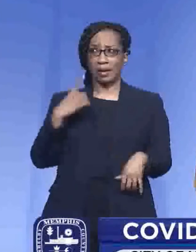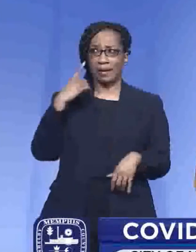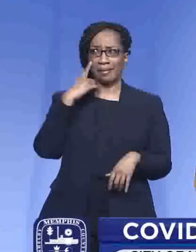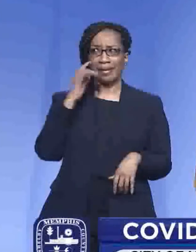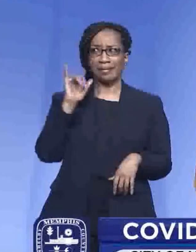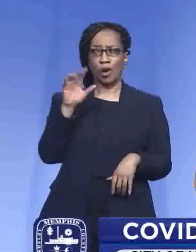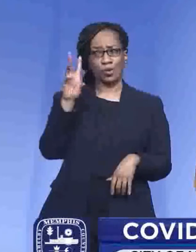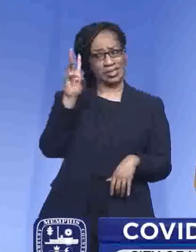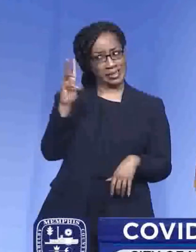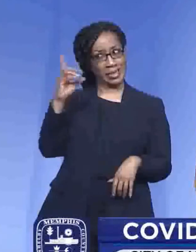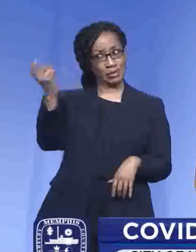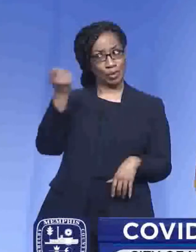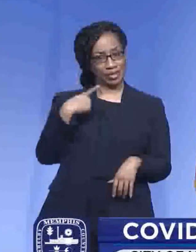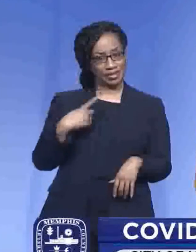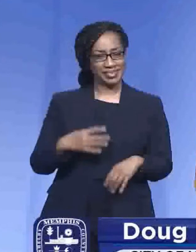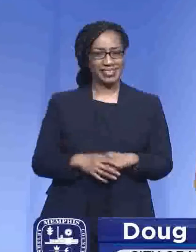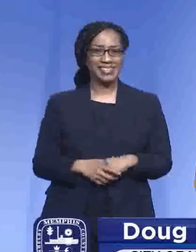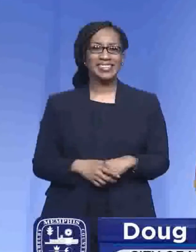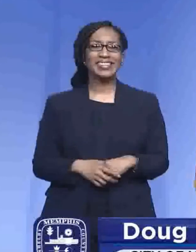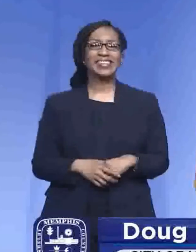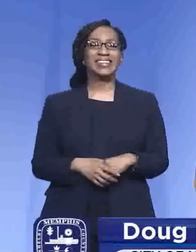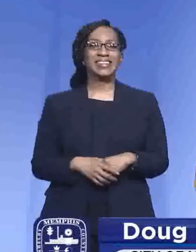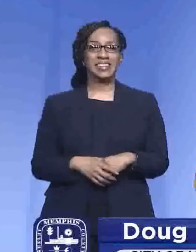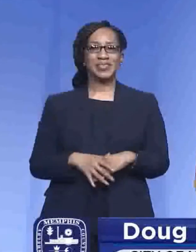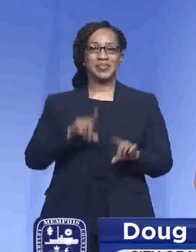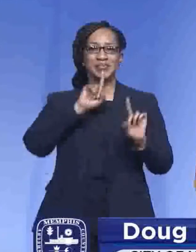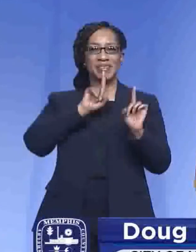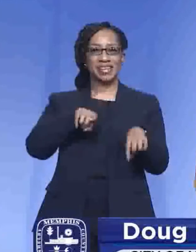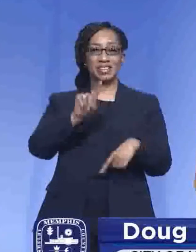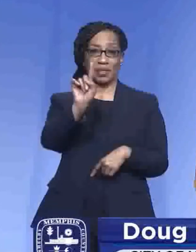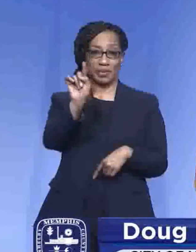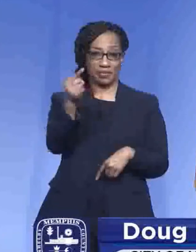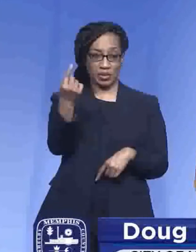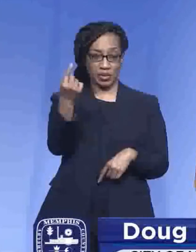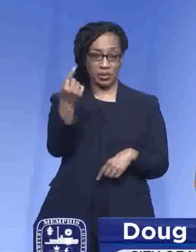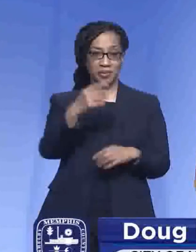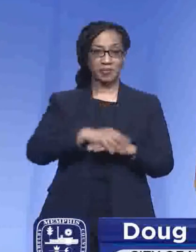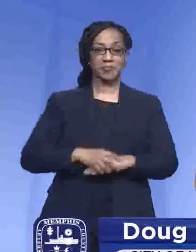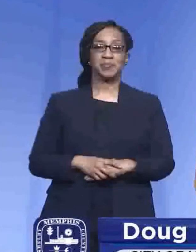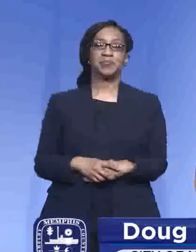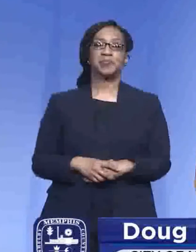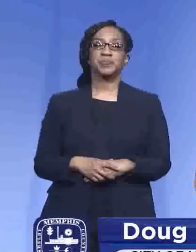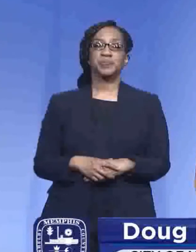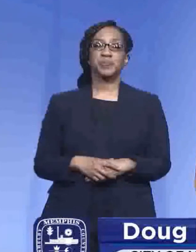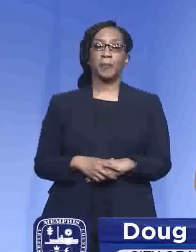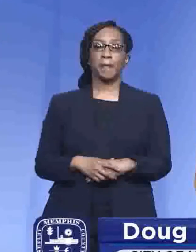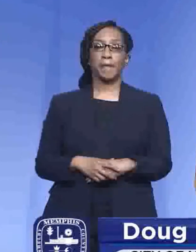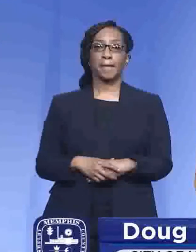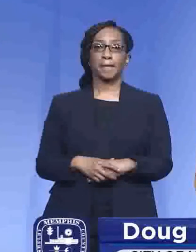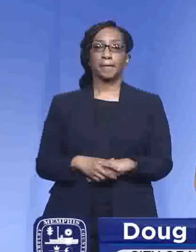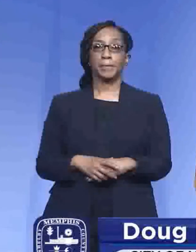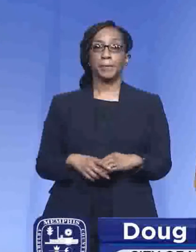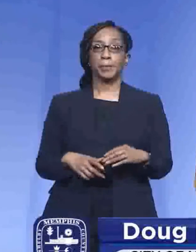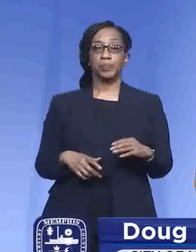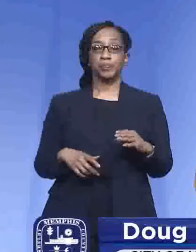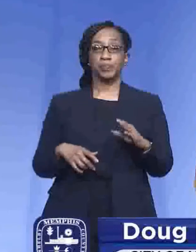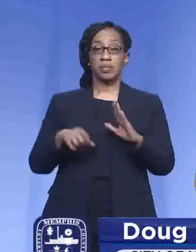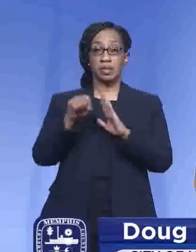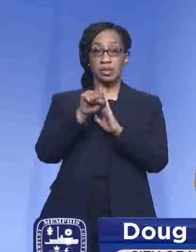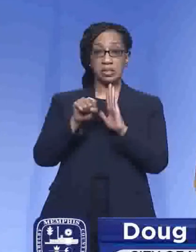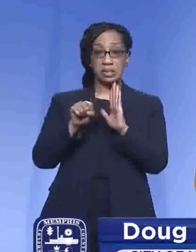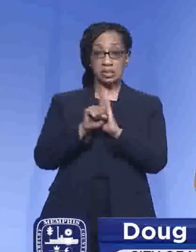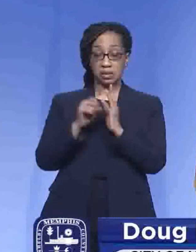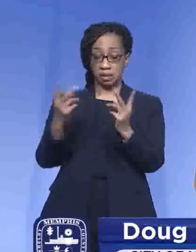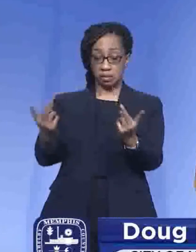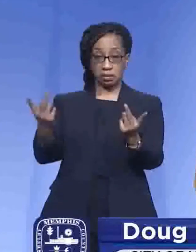questions. I'll address the first one. So the state did a visit